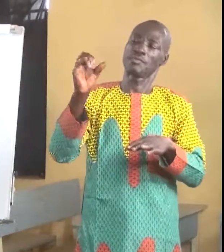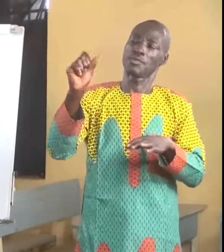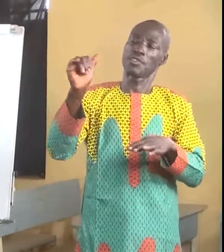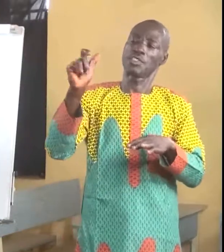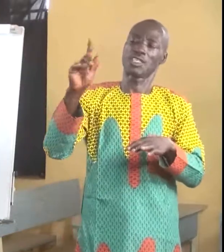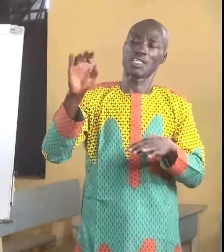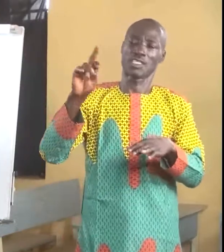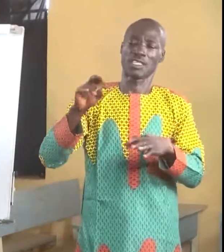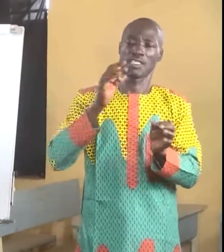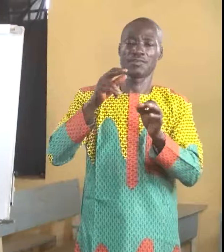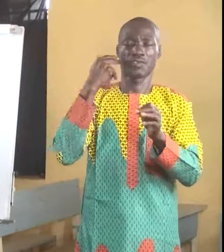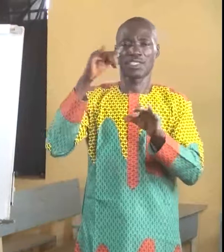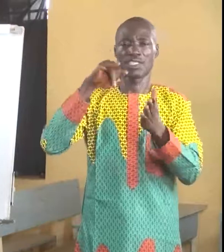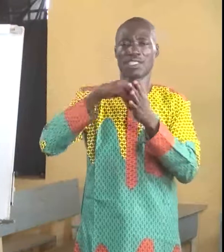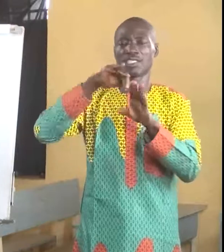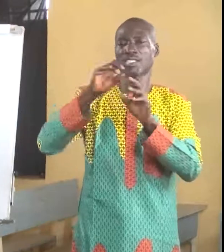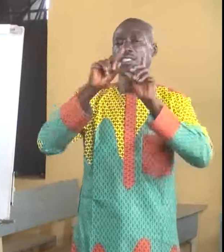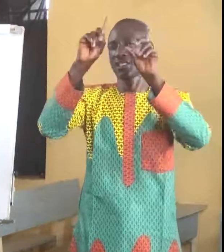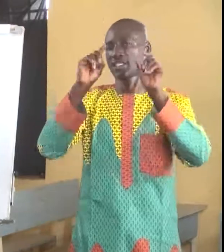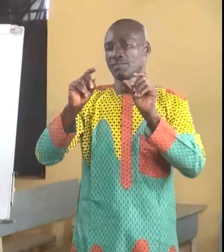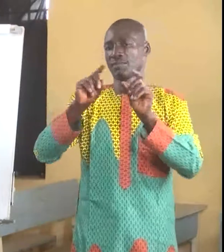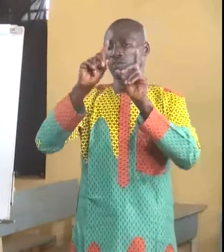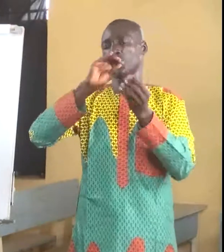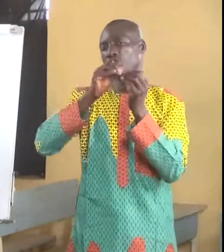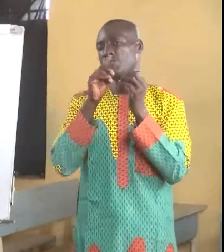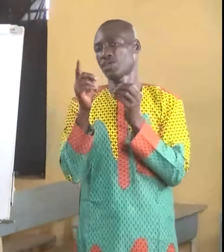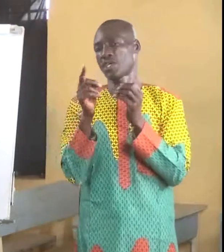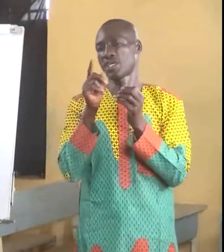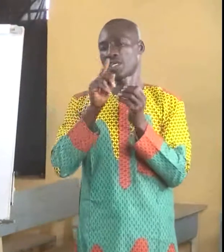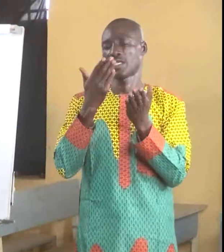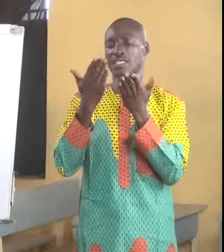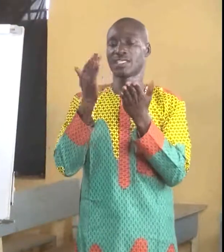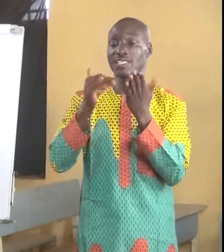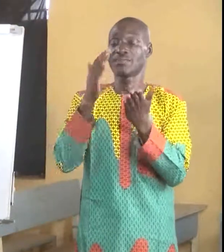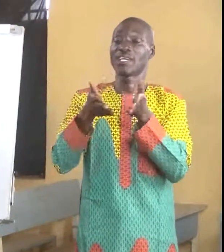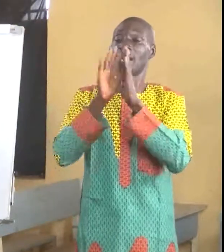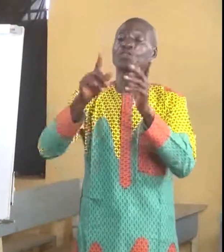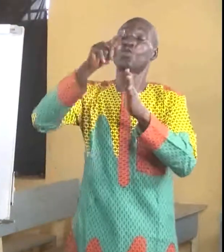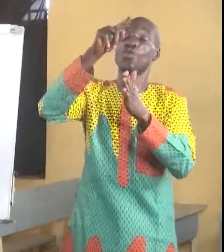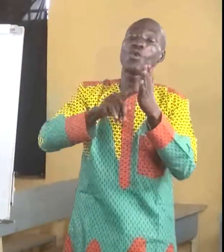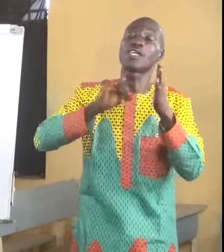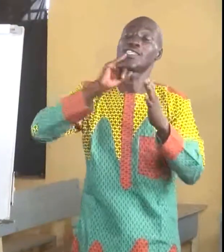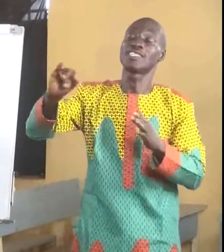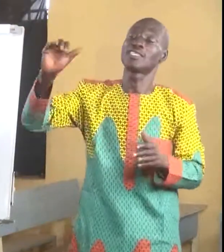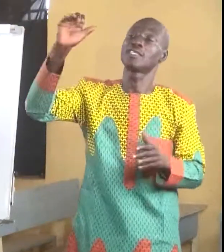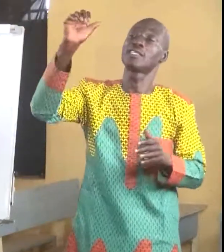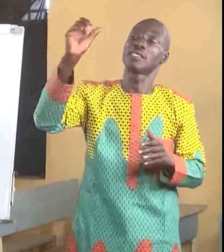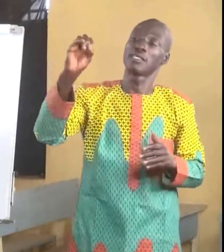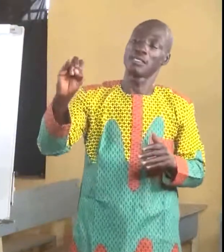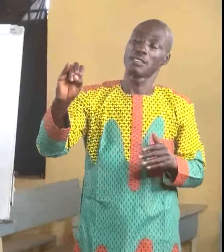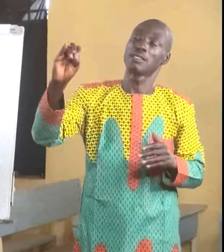your examination, you are even question number one, what is inflation? That is 1A, and 1B